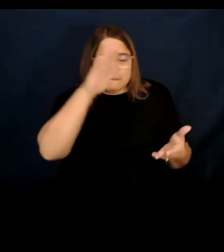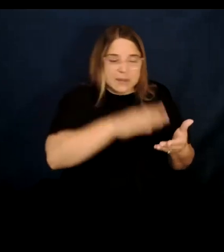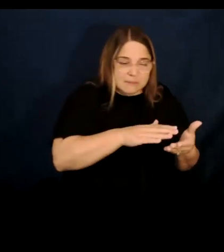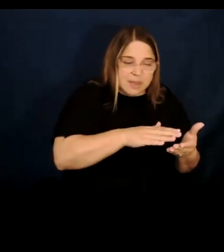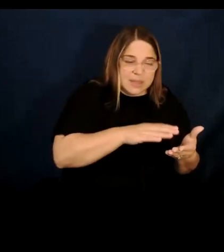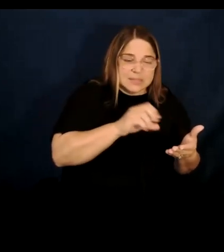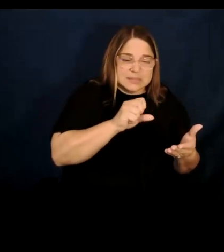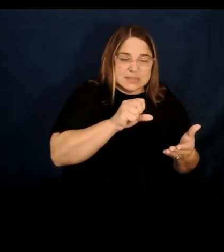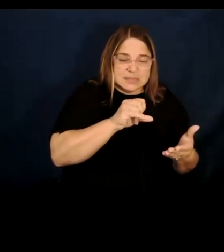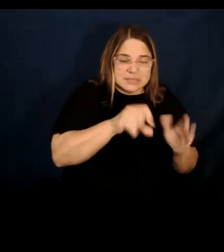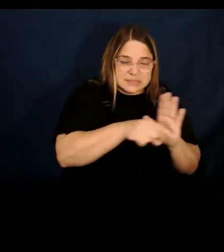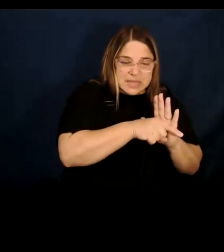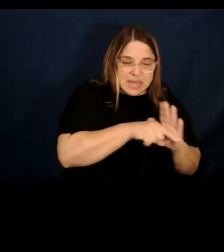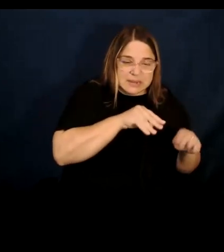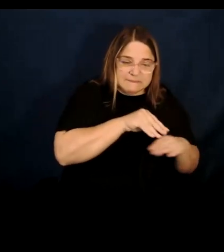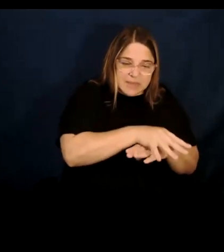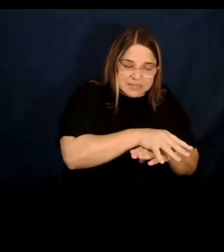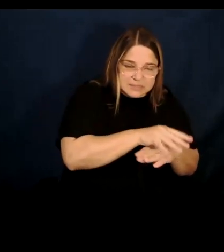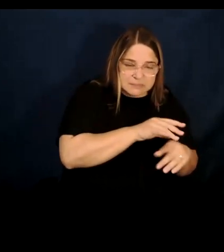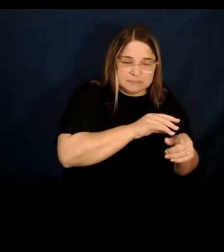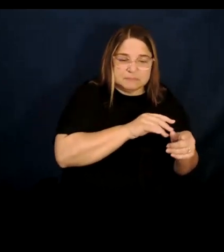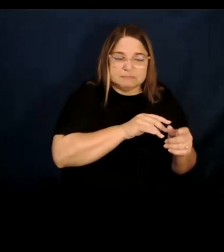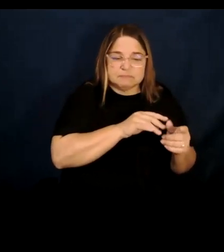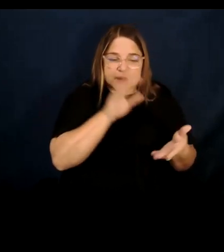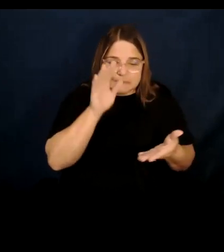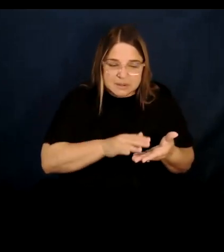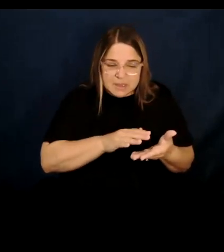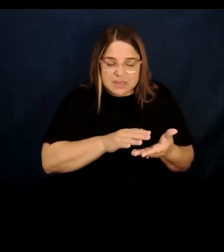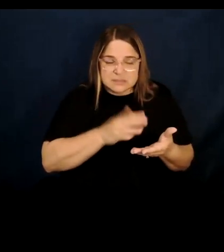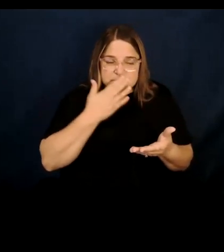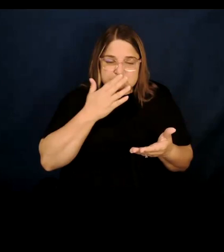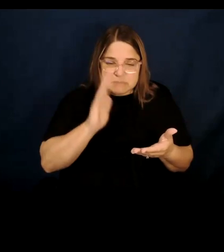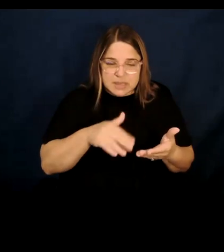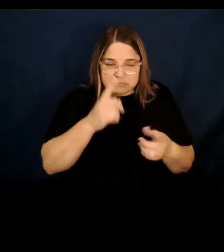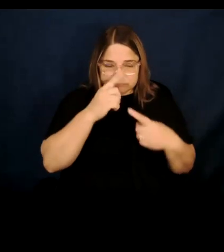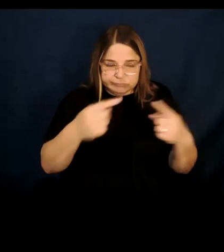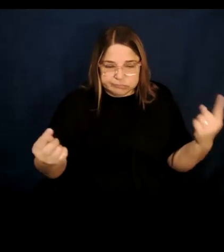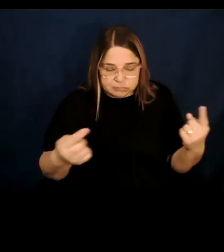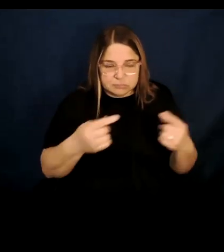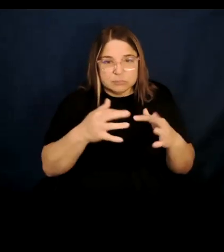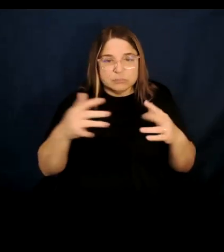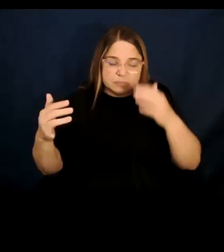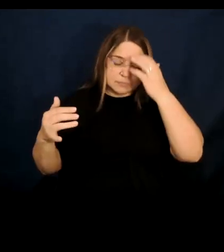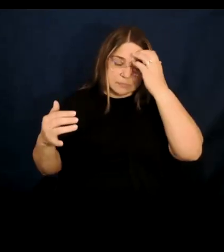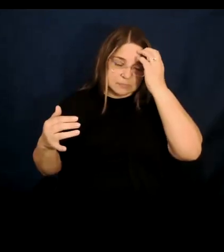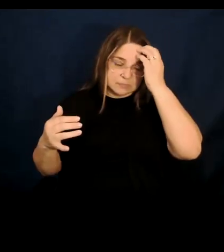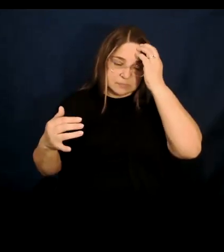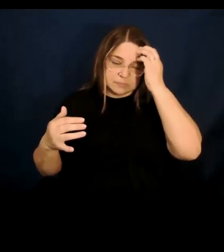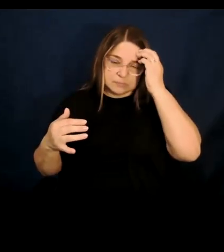the most possible adverse events, and really providing the patient the shorter distance to gain the outcome